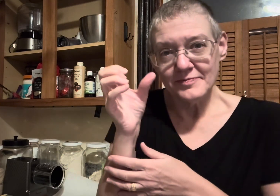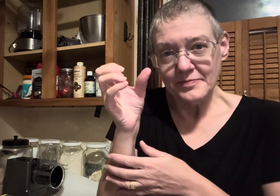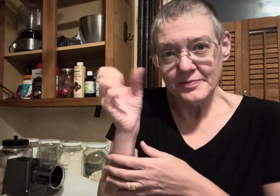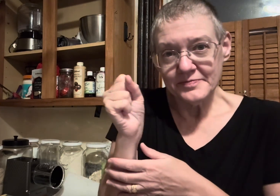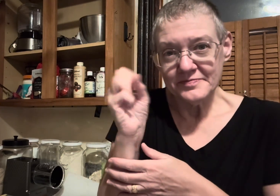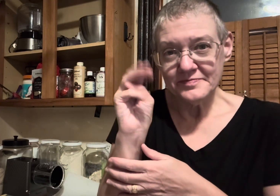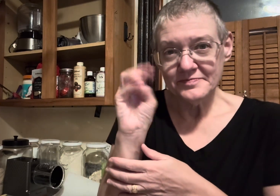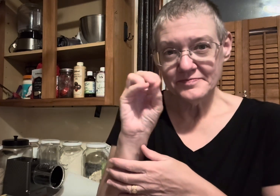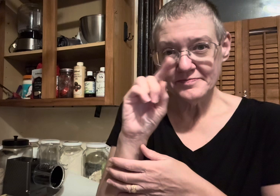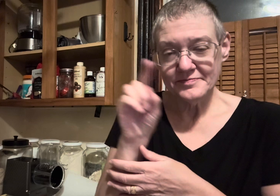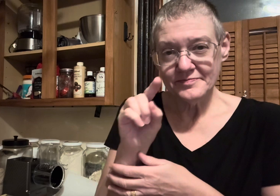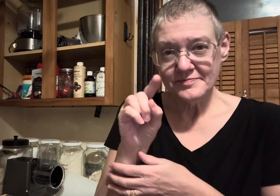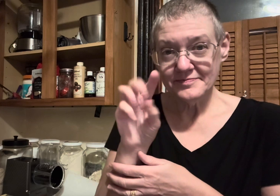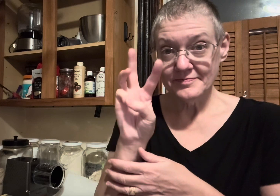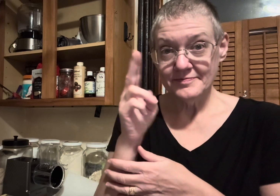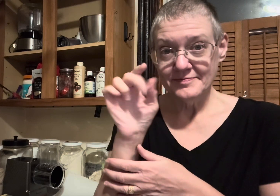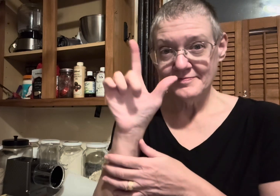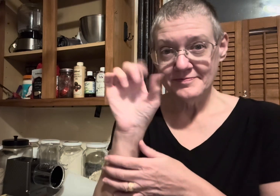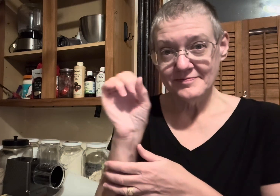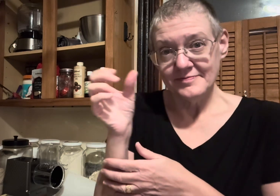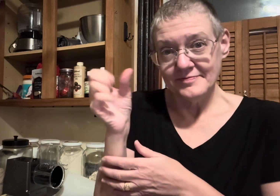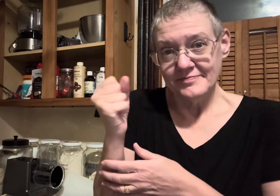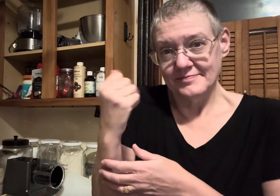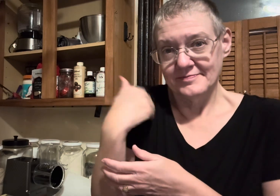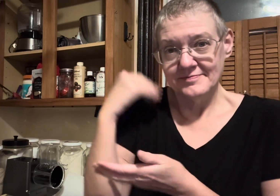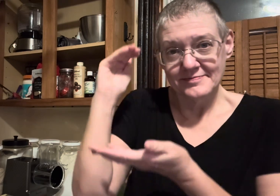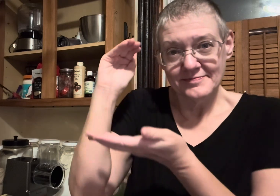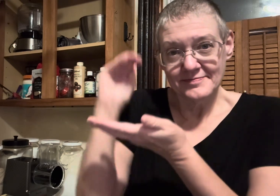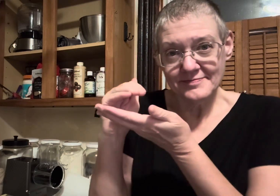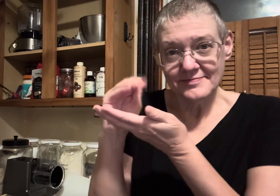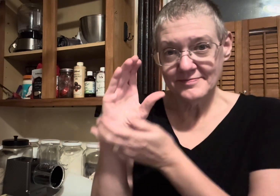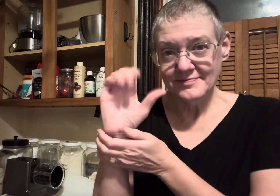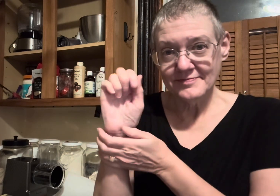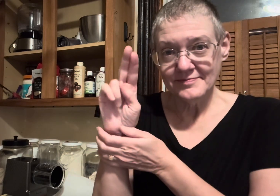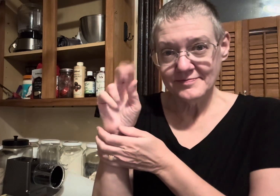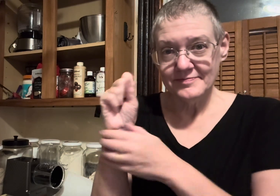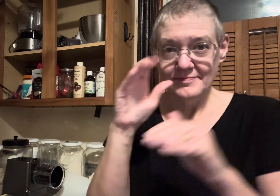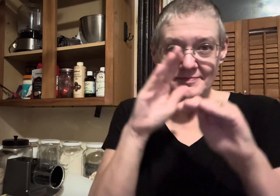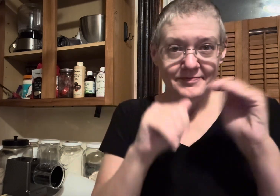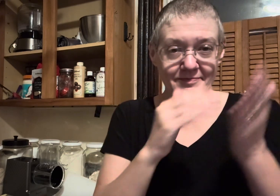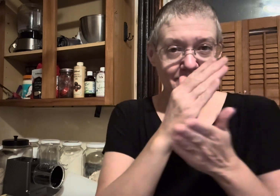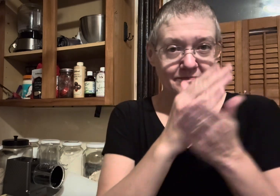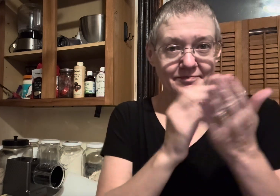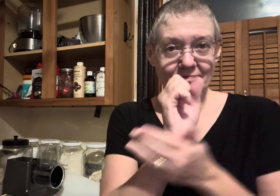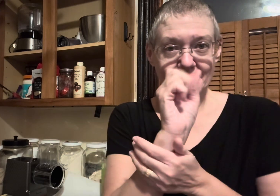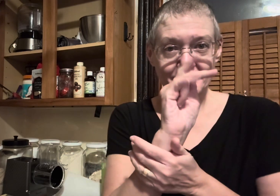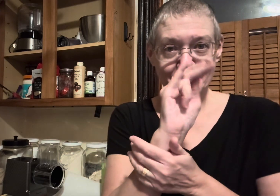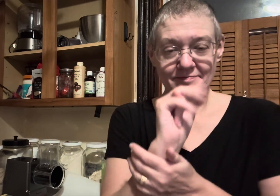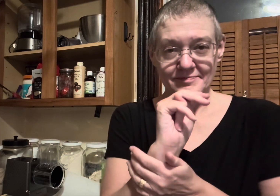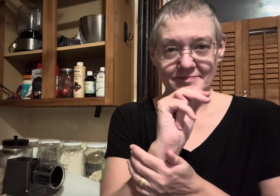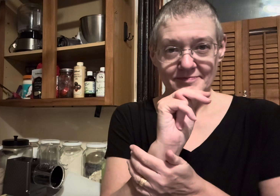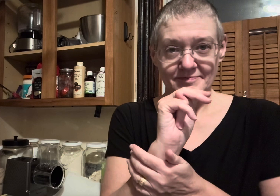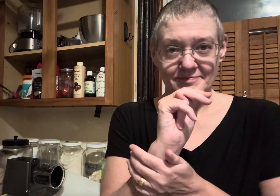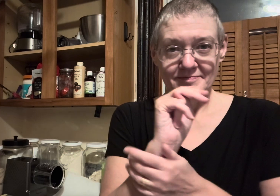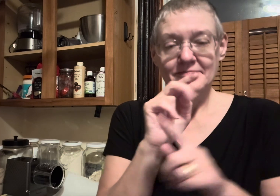milk mozzarella. And whole milk mozzarella has less net carbs than part skim.